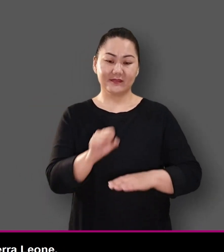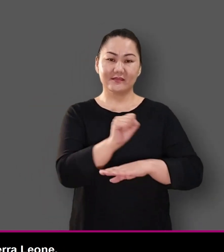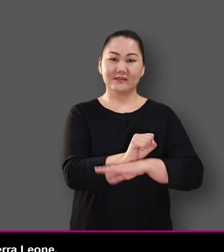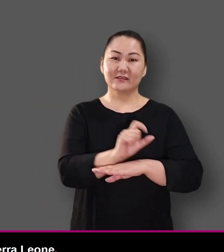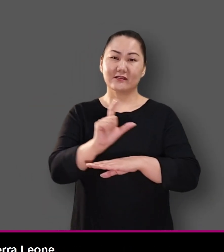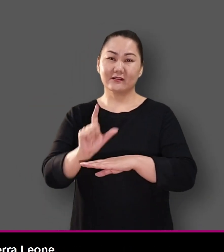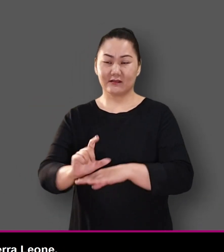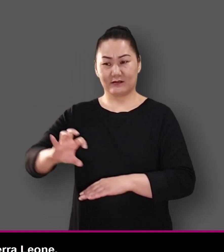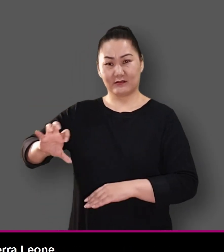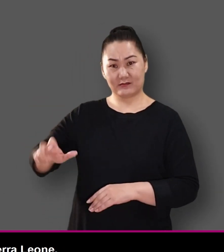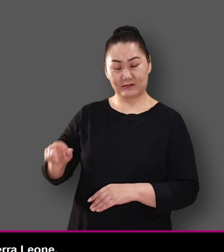In Sierra Leone,